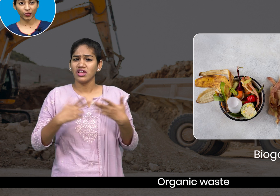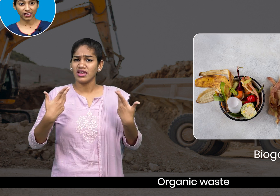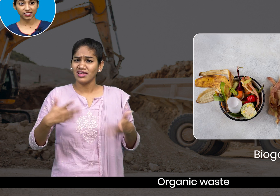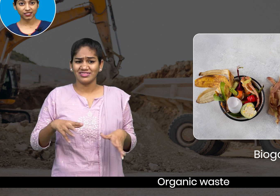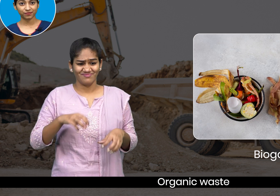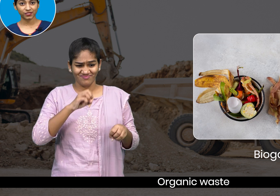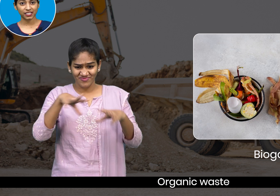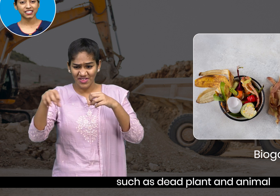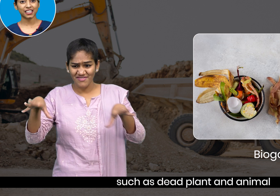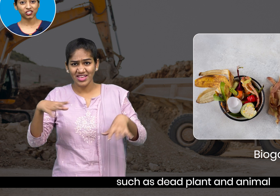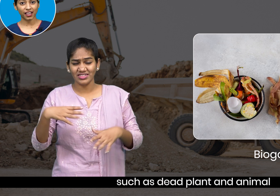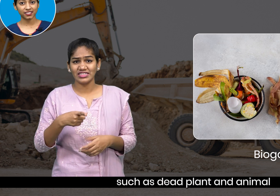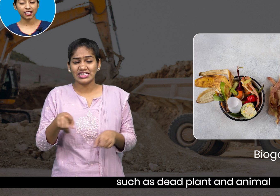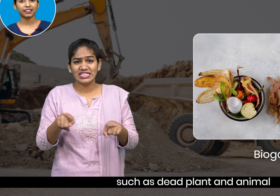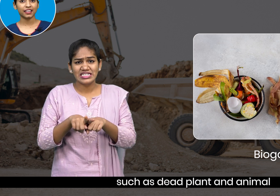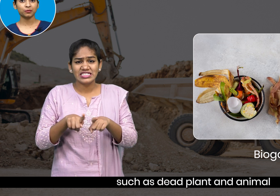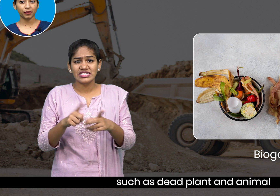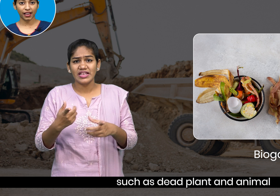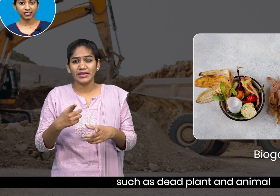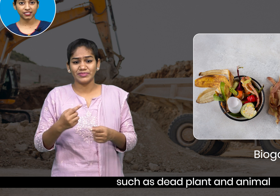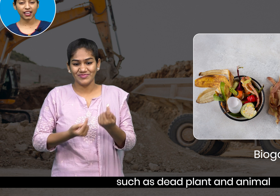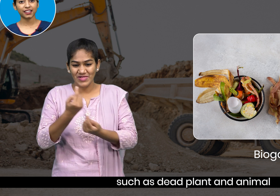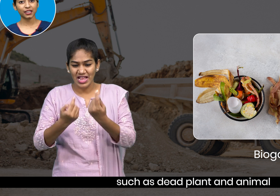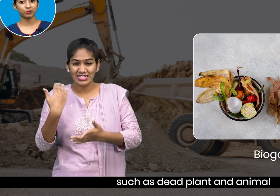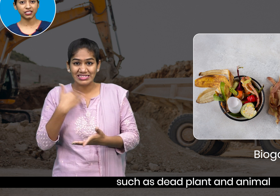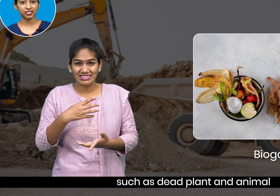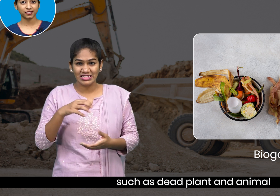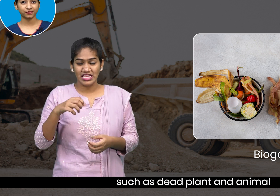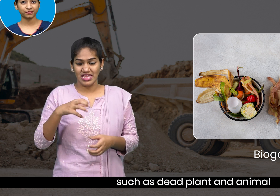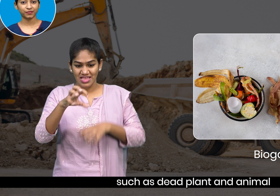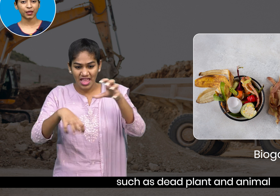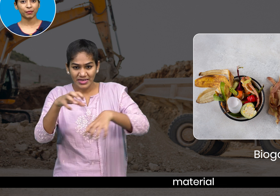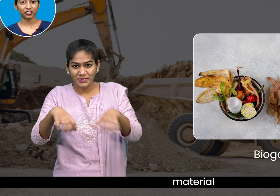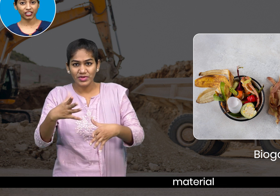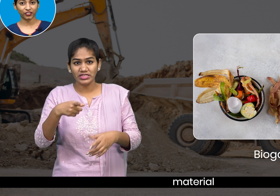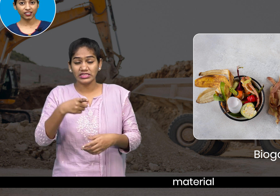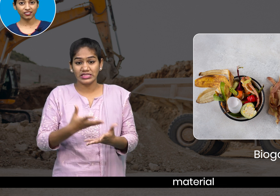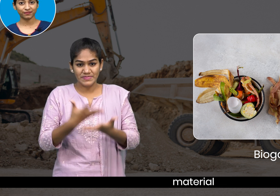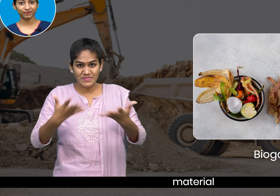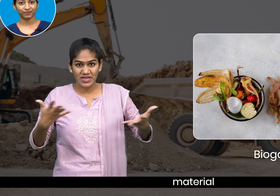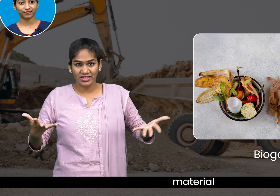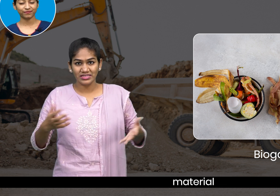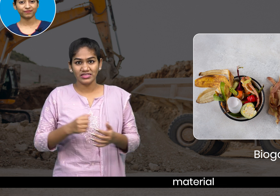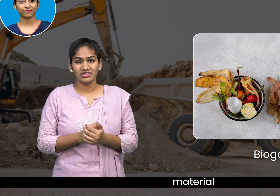organic waste such as dead plant and animals, material,